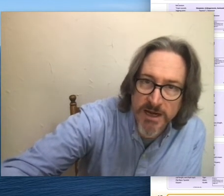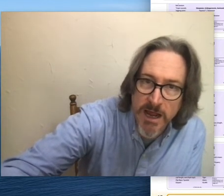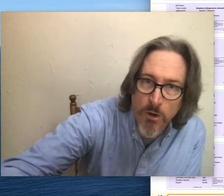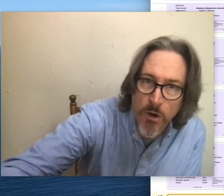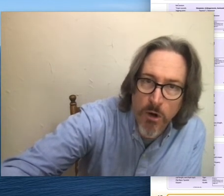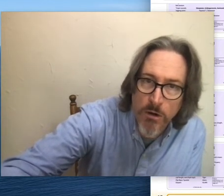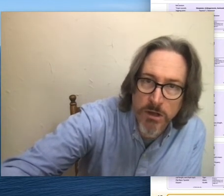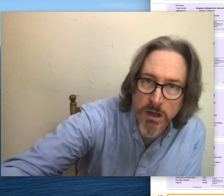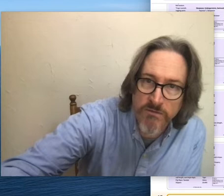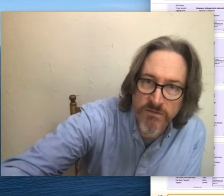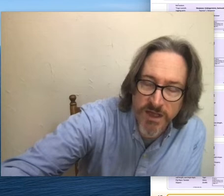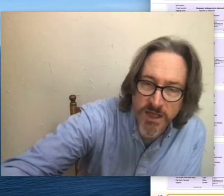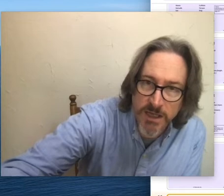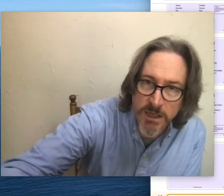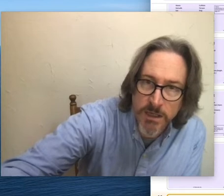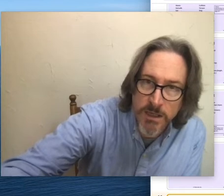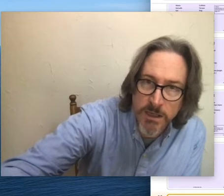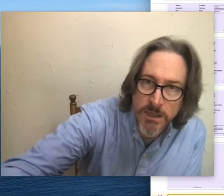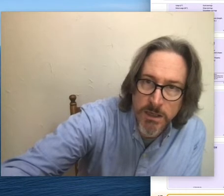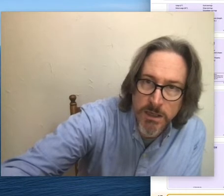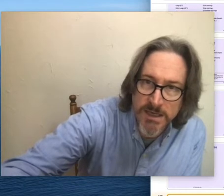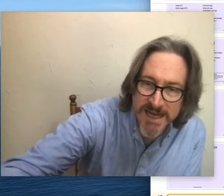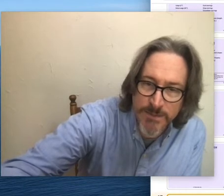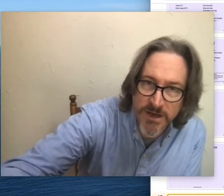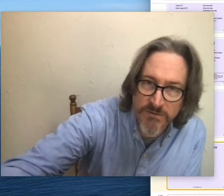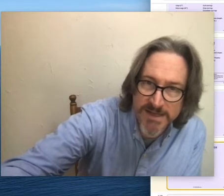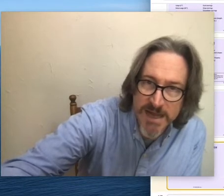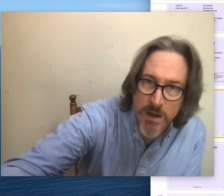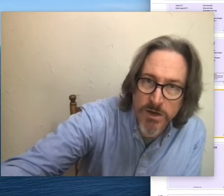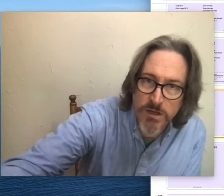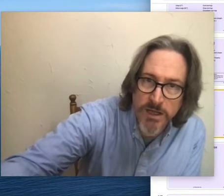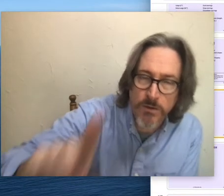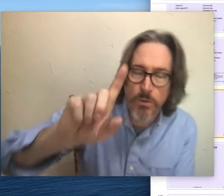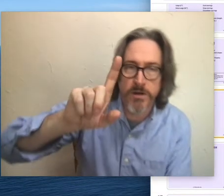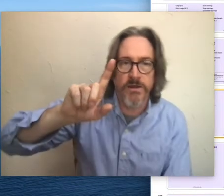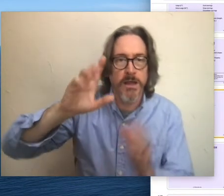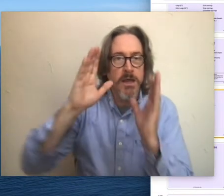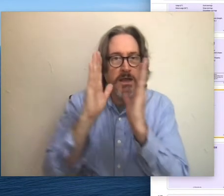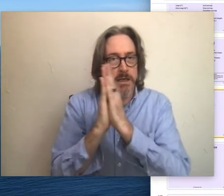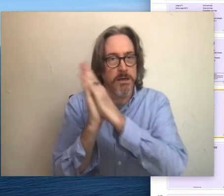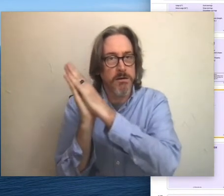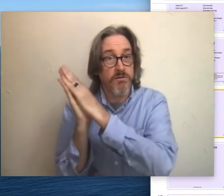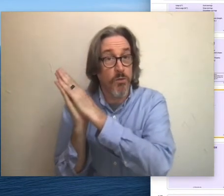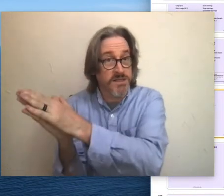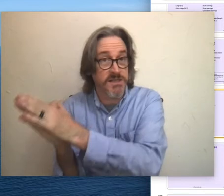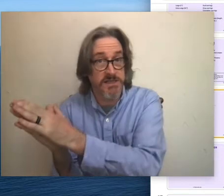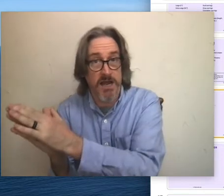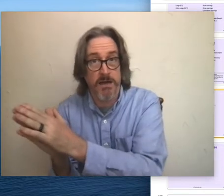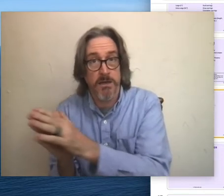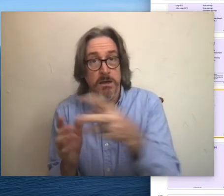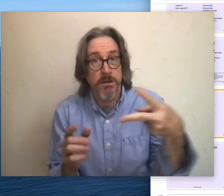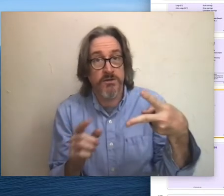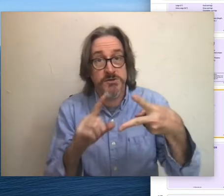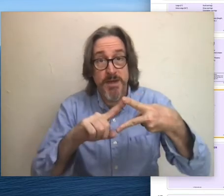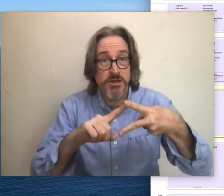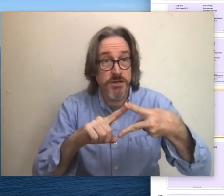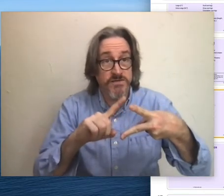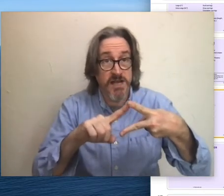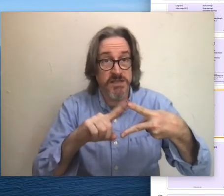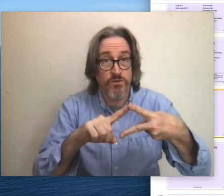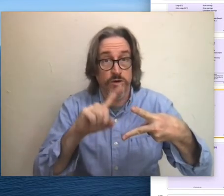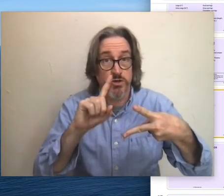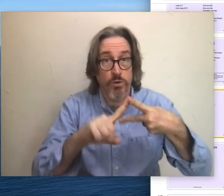right now all of the assignment advice. Now I want to look at one thing in the what's the sign. There's